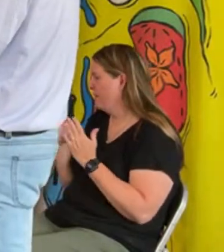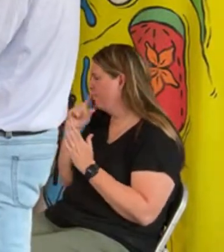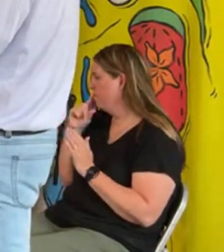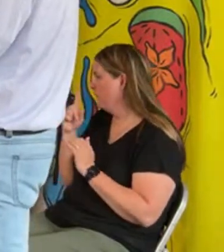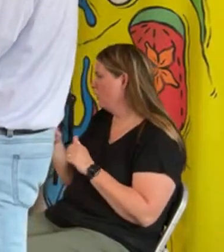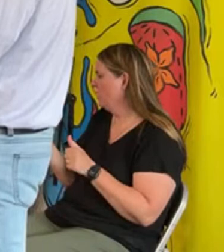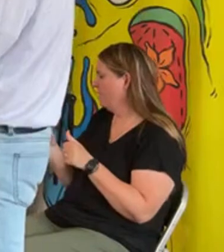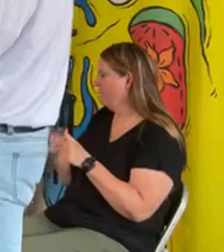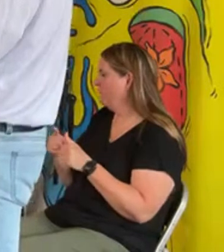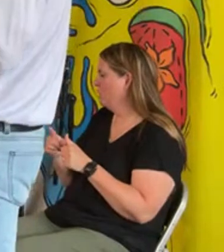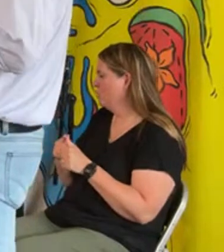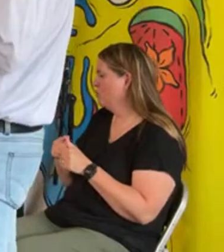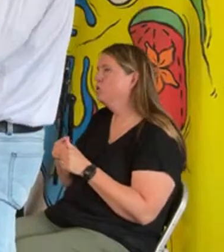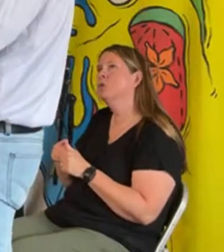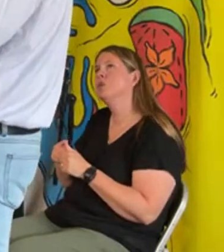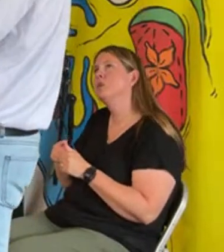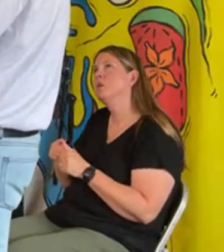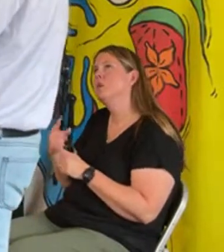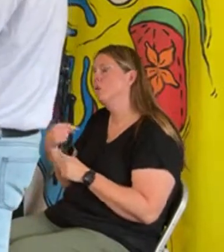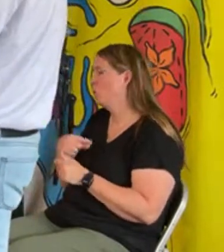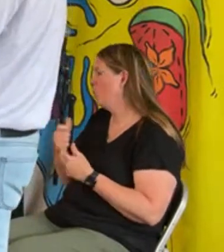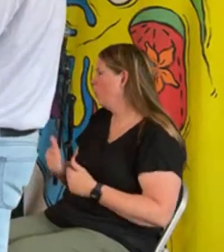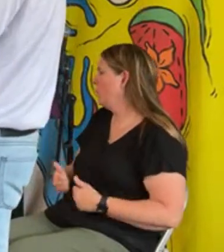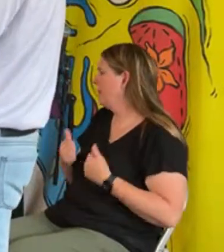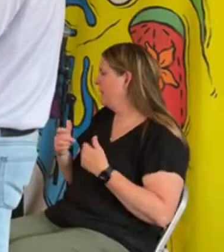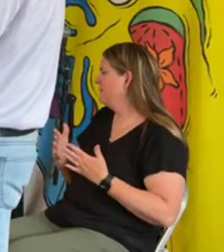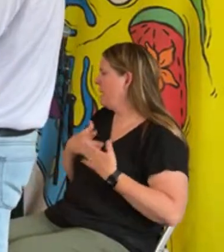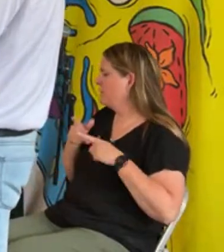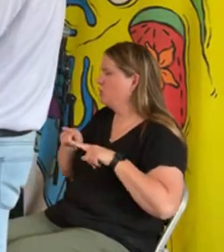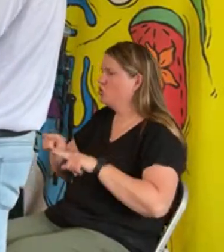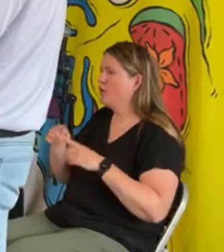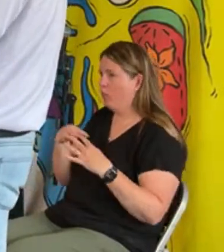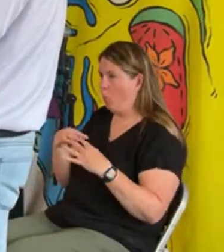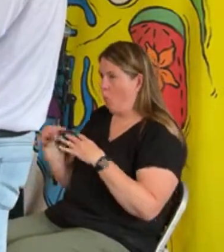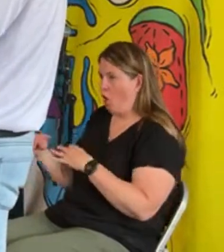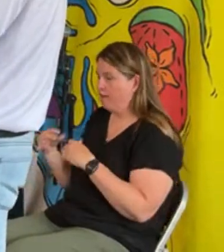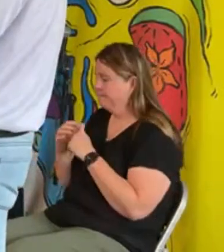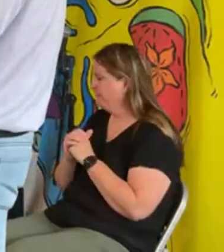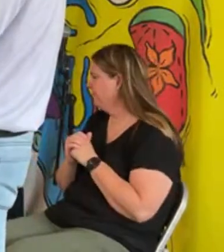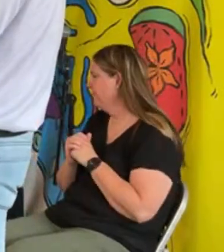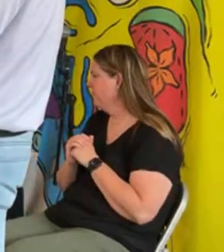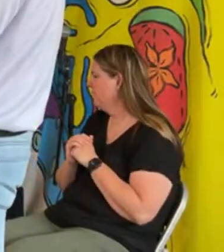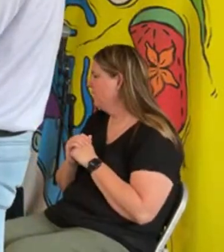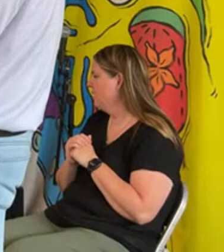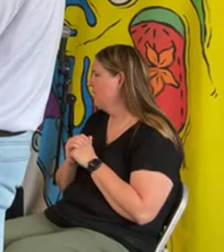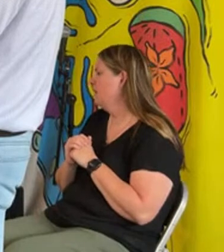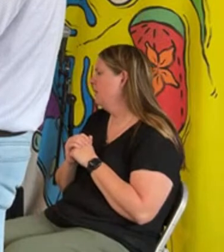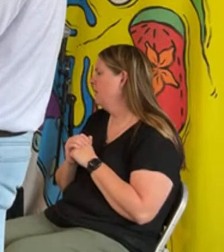The first one on page 3 is called We Lived Happily During the War.